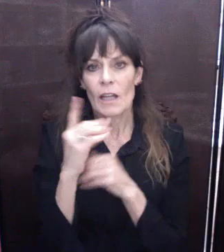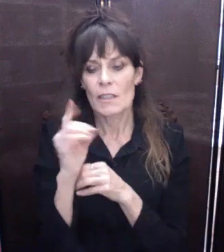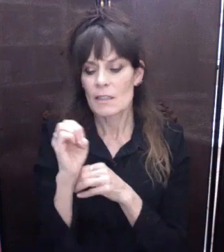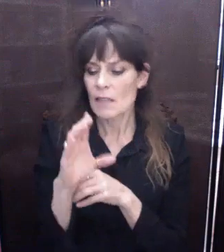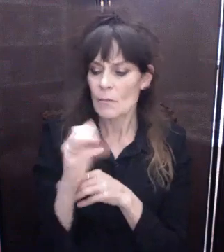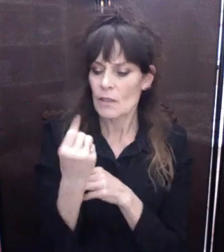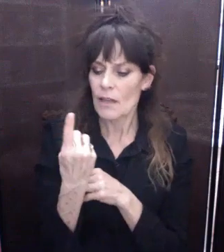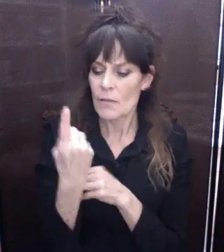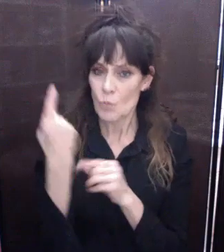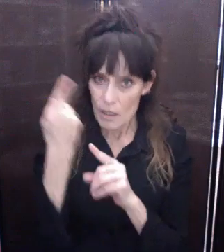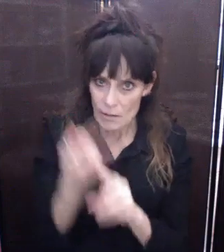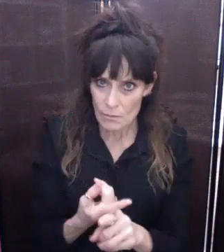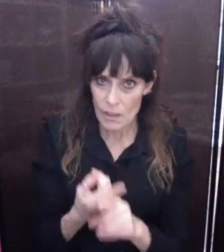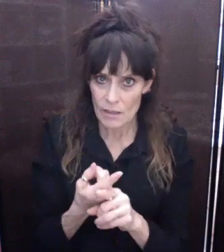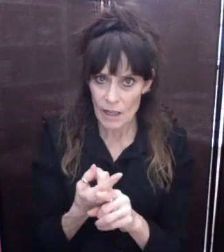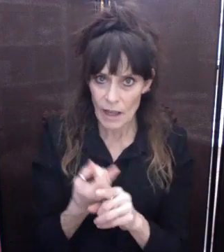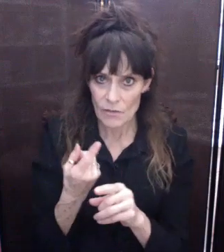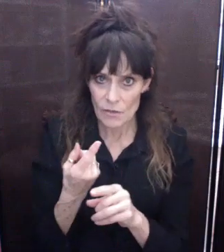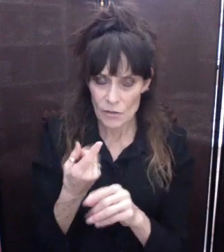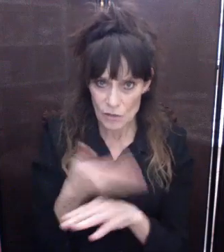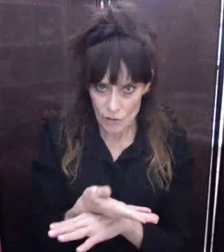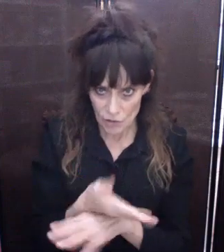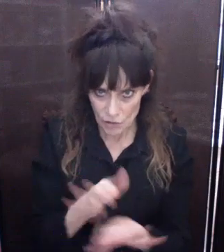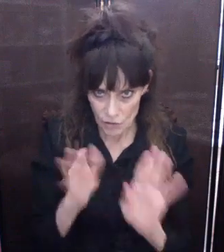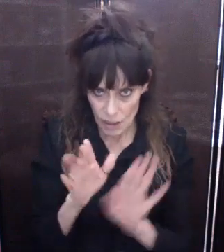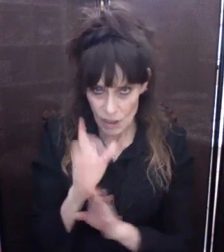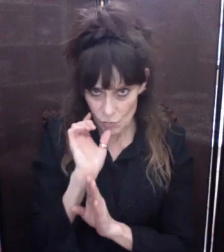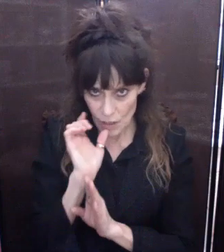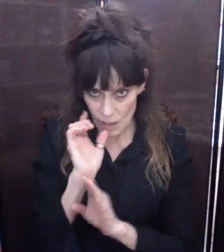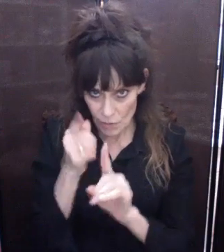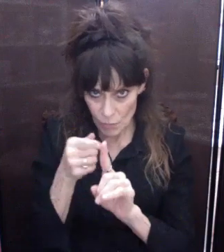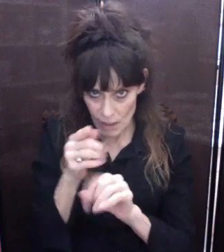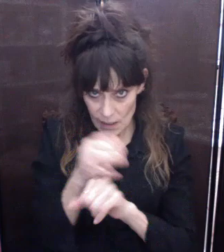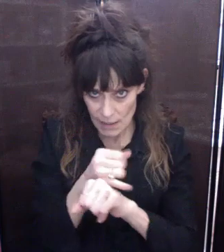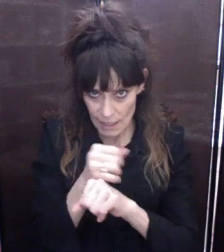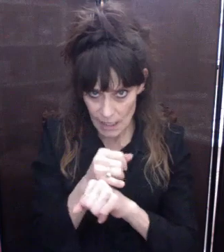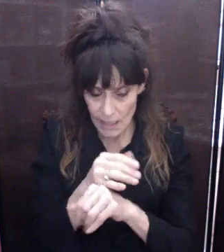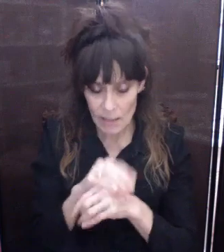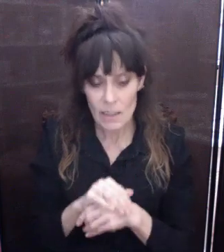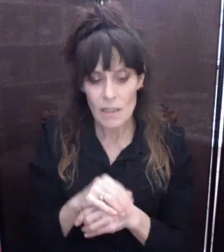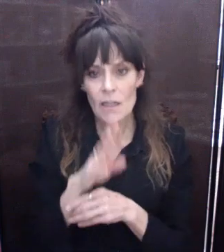month after he picked up that drink, you know, on the way to Staten Island, Bill goes into towns for the last